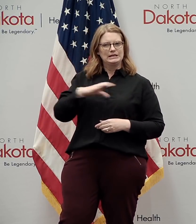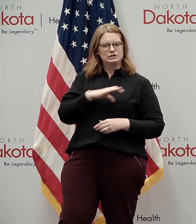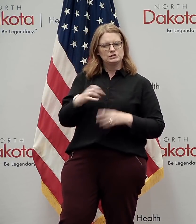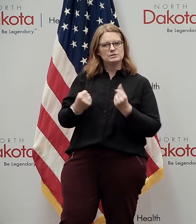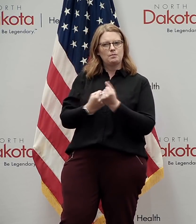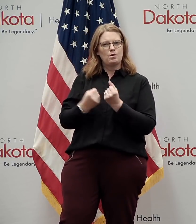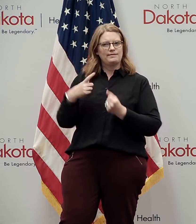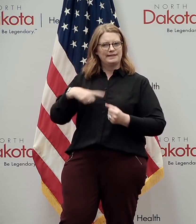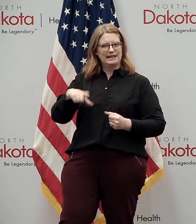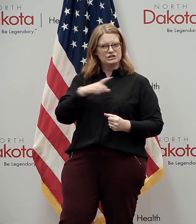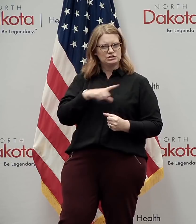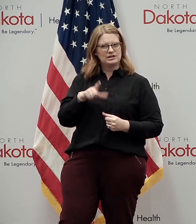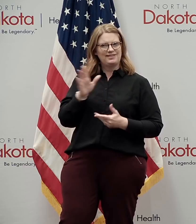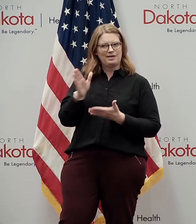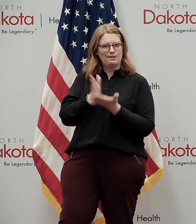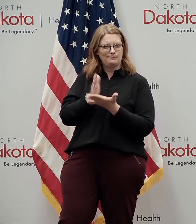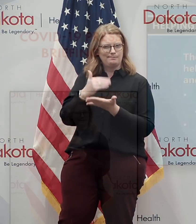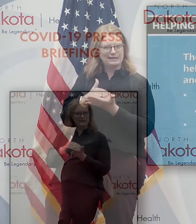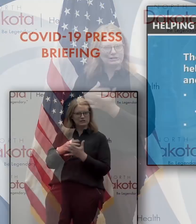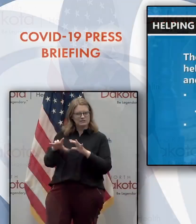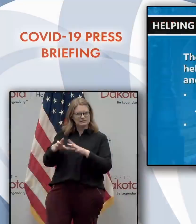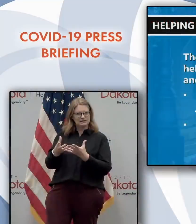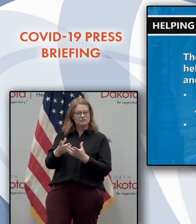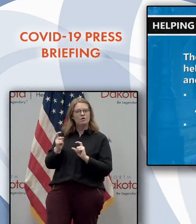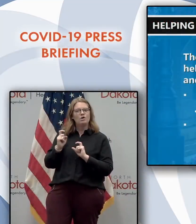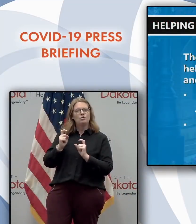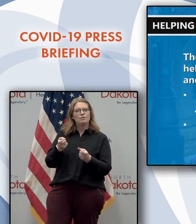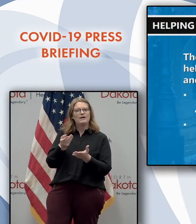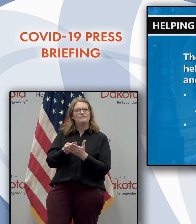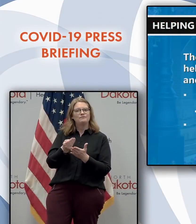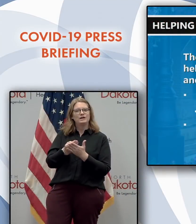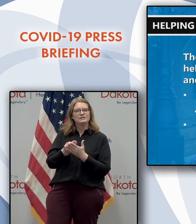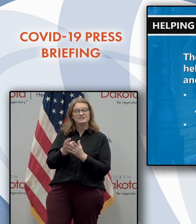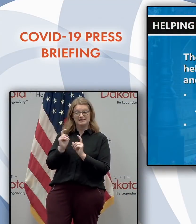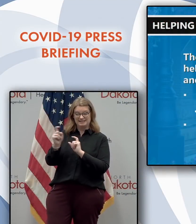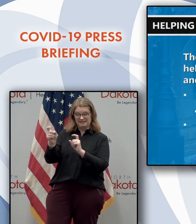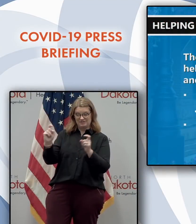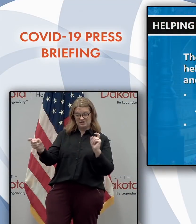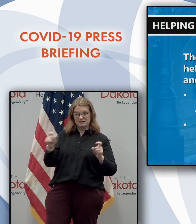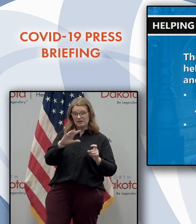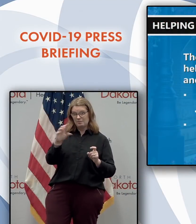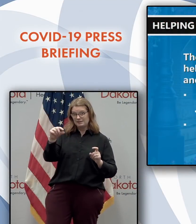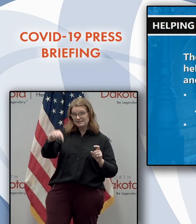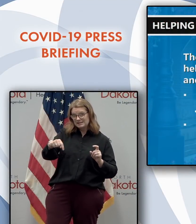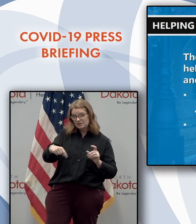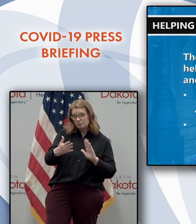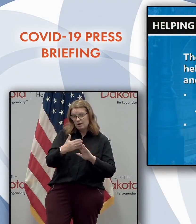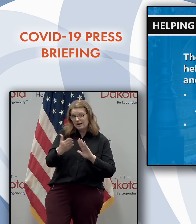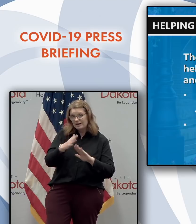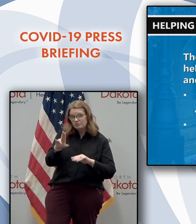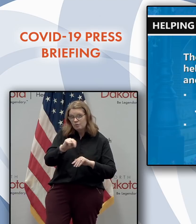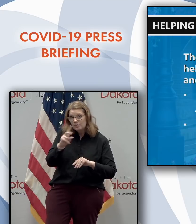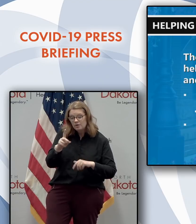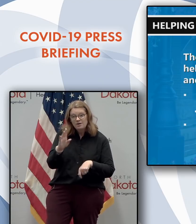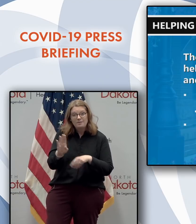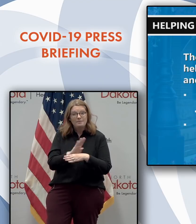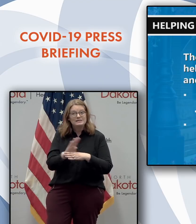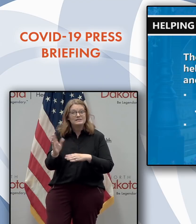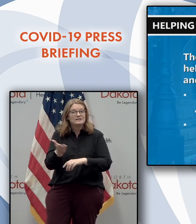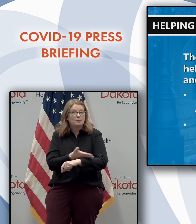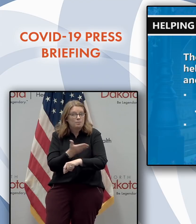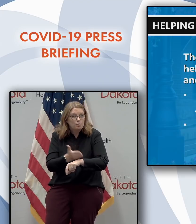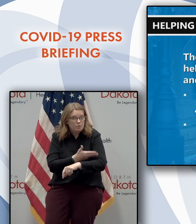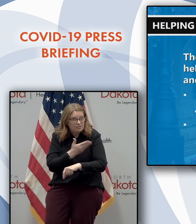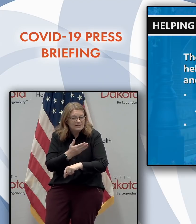of the legislature via their budget section. Provides grant funds to companies operating in North Dakota for business improvements to help